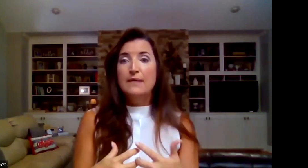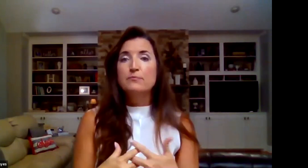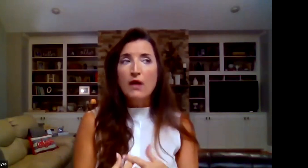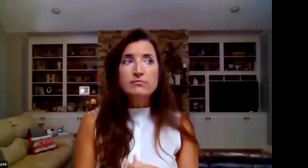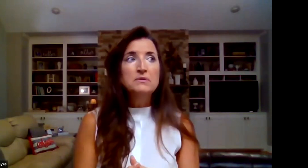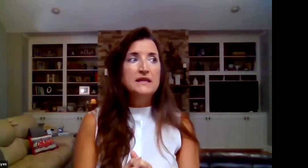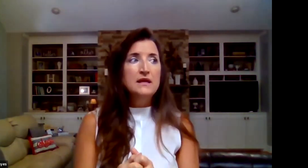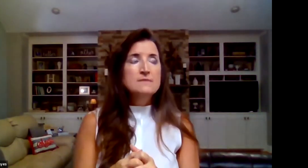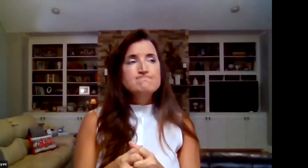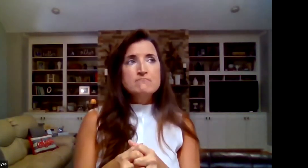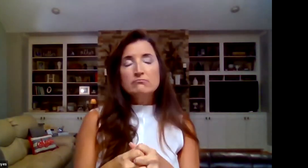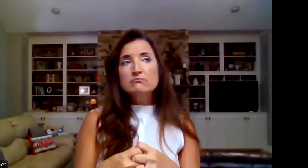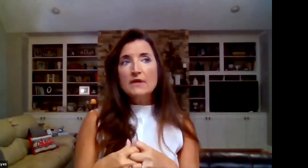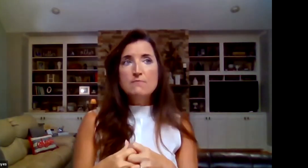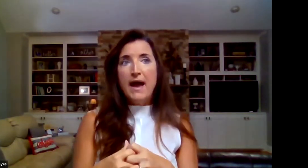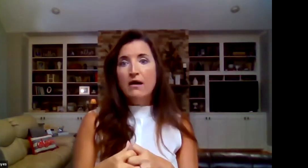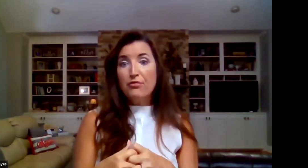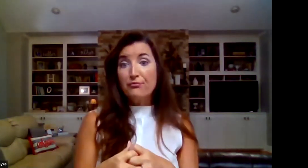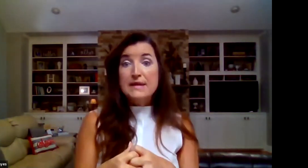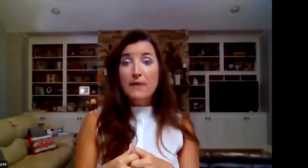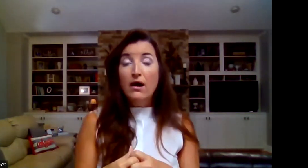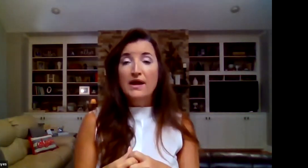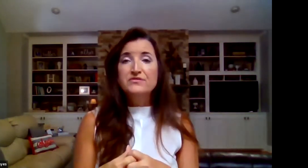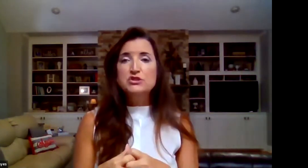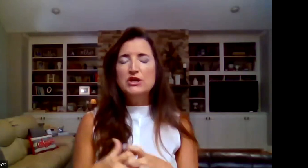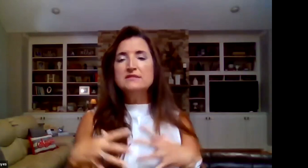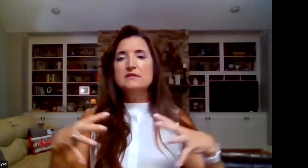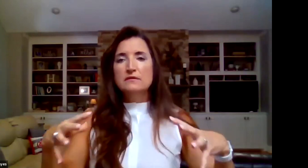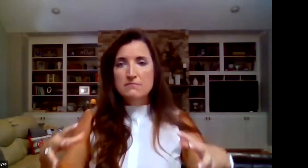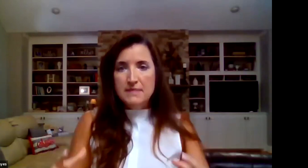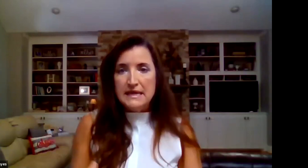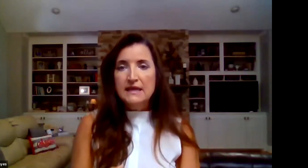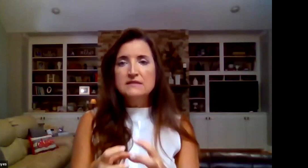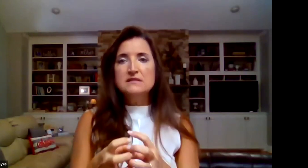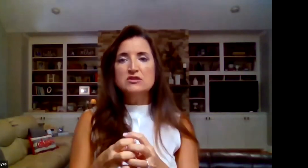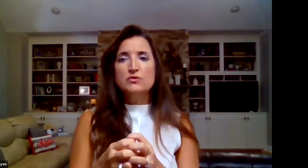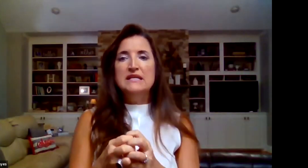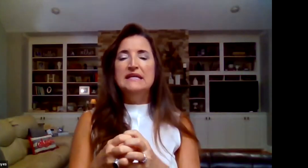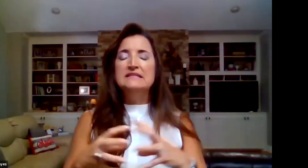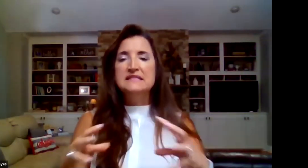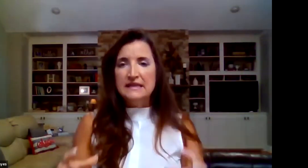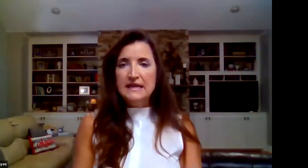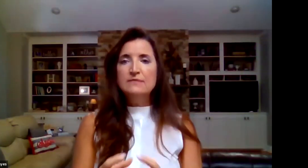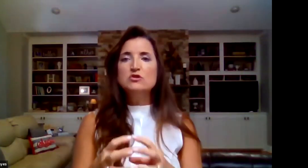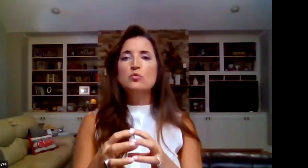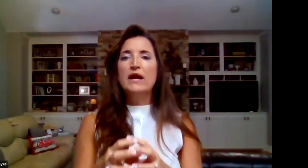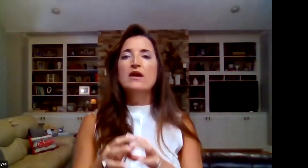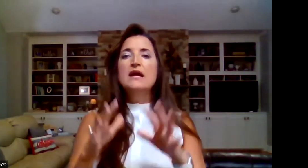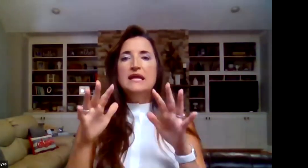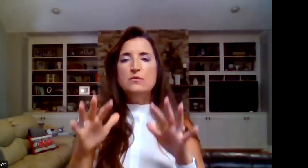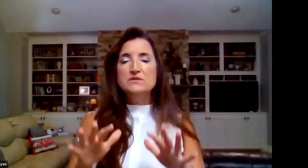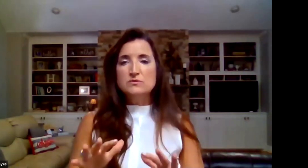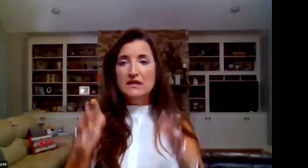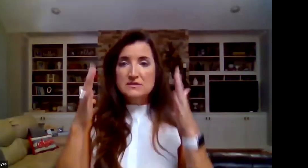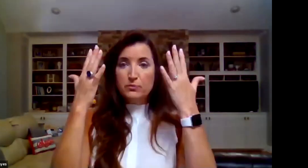deal of time, probably about 3 months, just meeting his sensory needs, getting him to